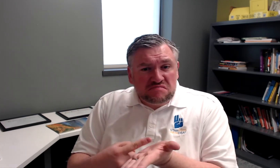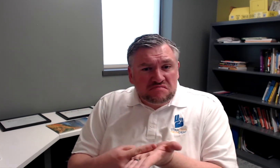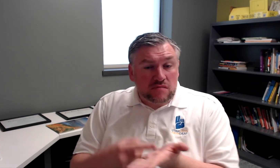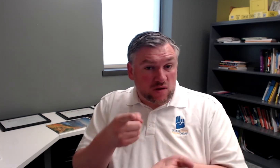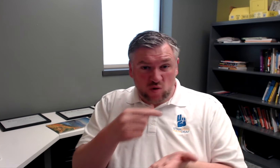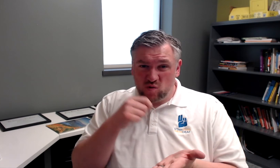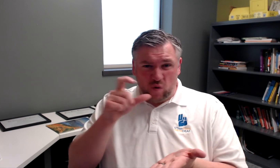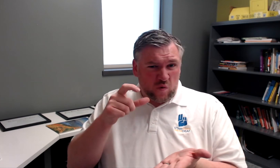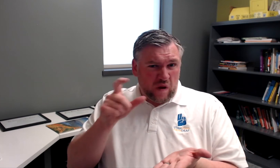discussion.